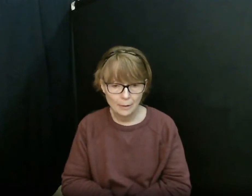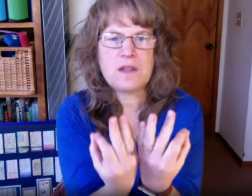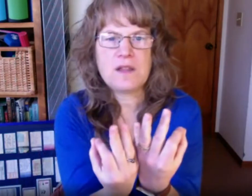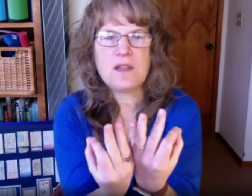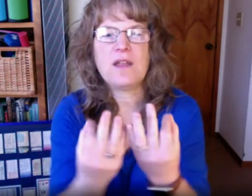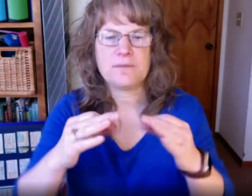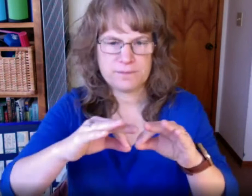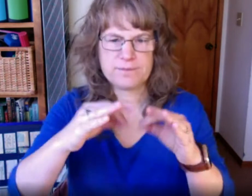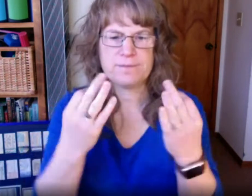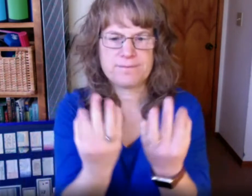family. Okay. Mm-hmm. Yep.